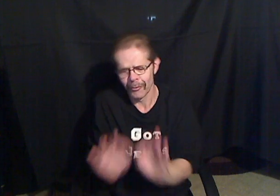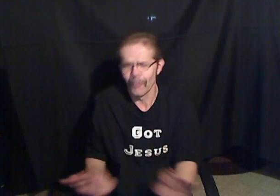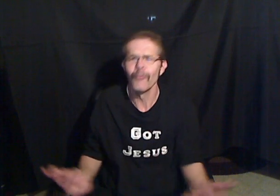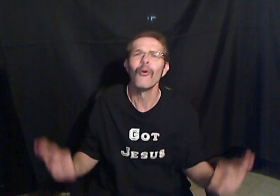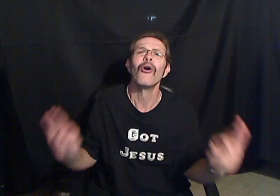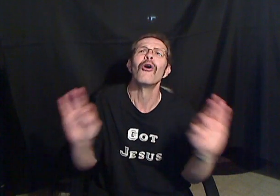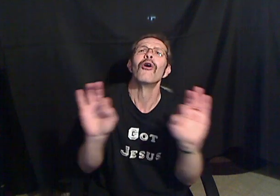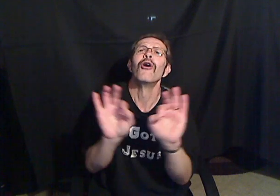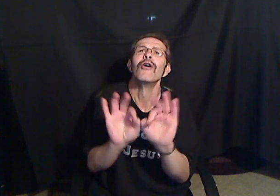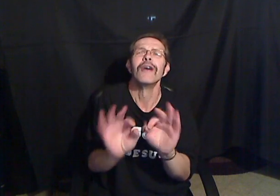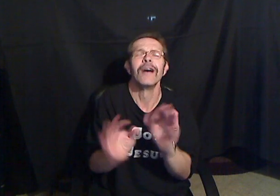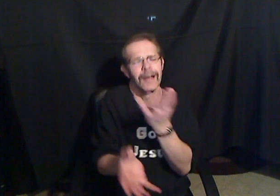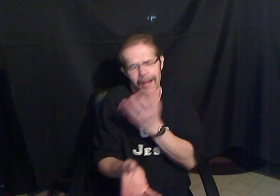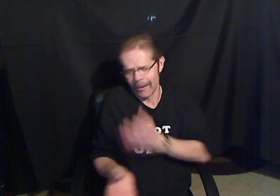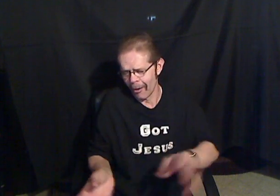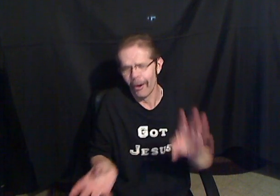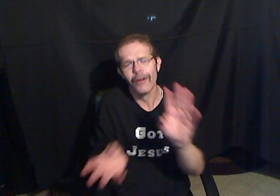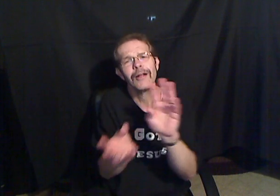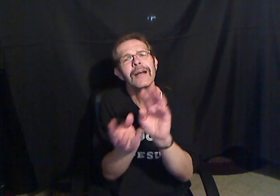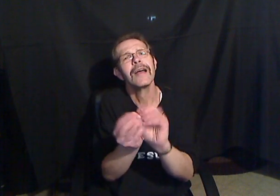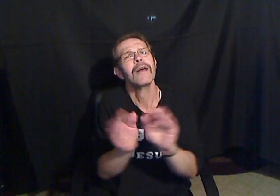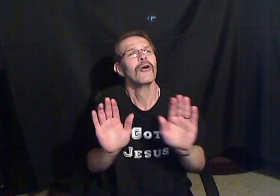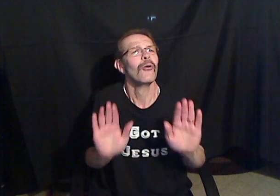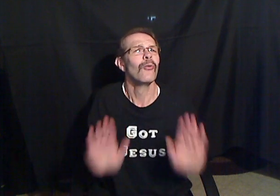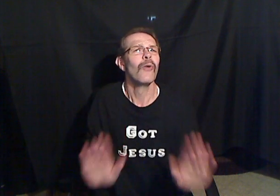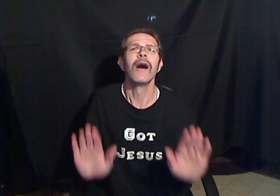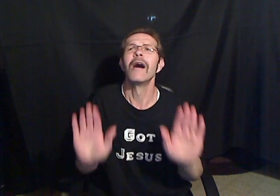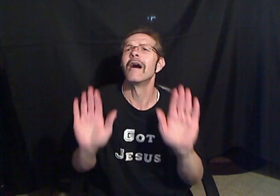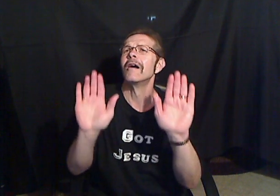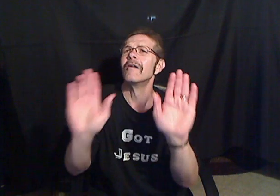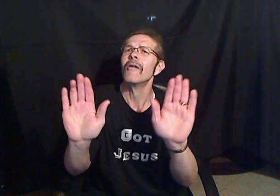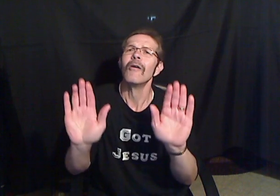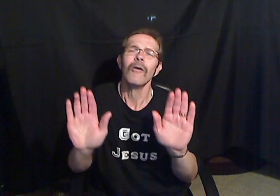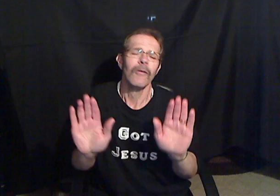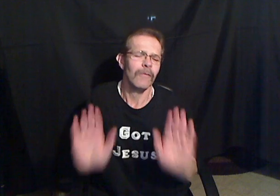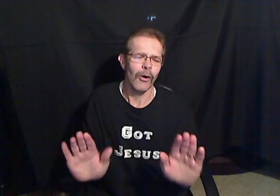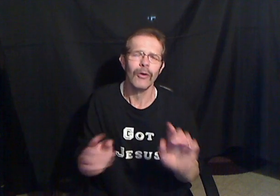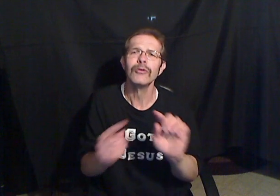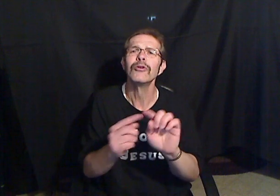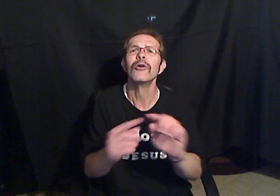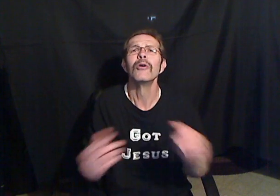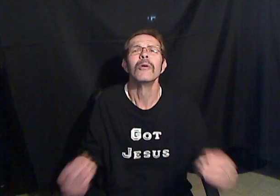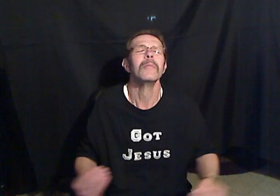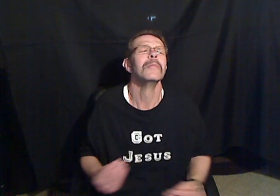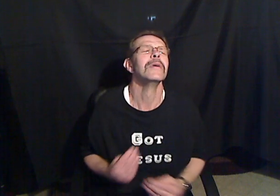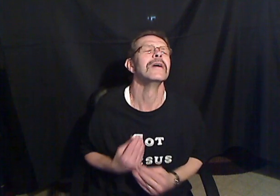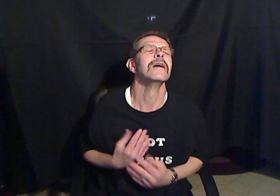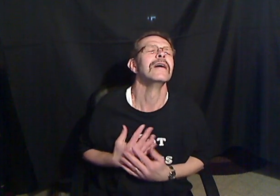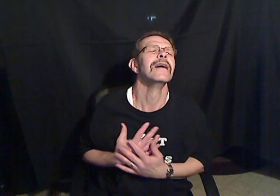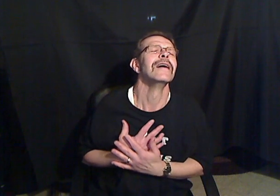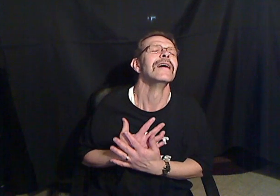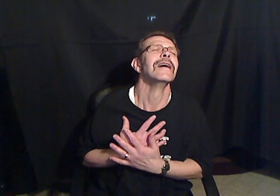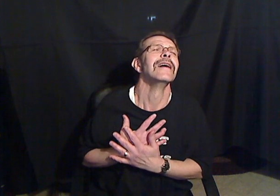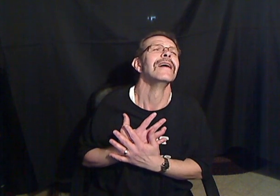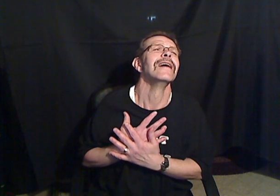worthy, altogether altogether wonderful to me. Thank you.